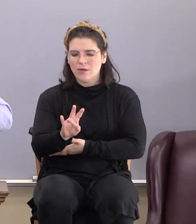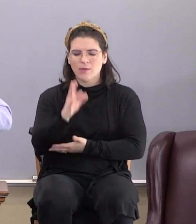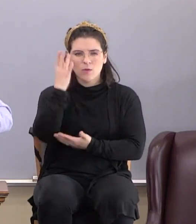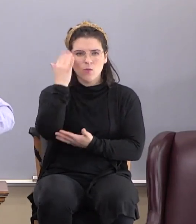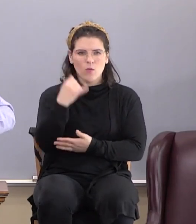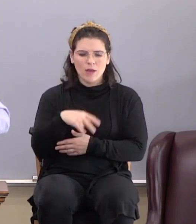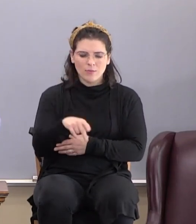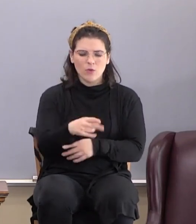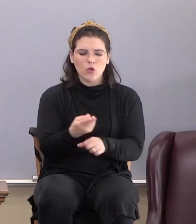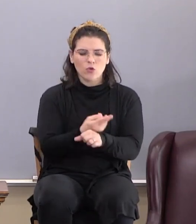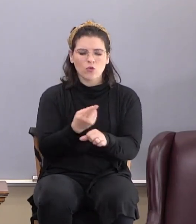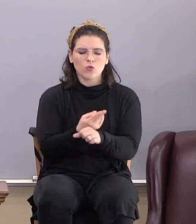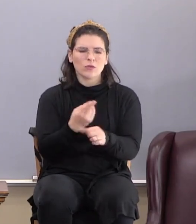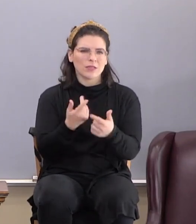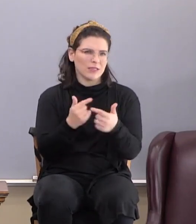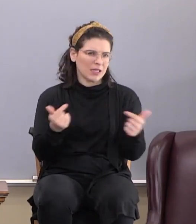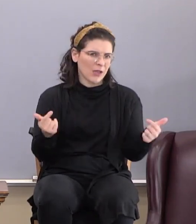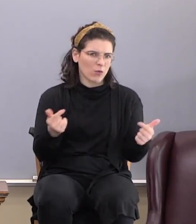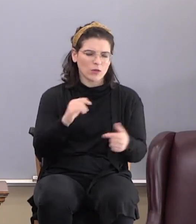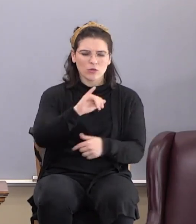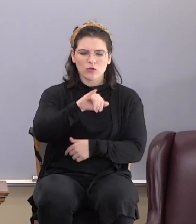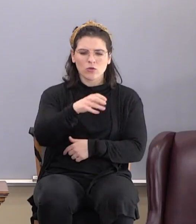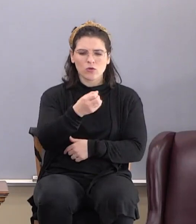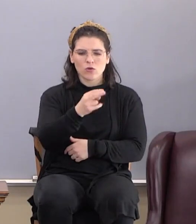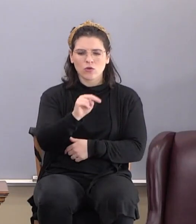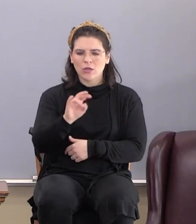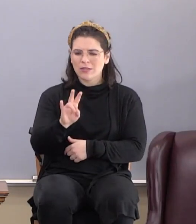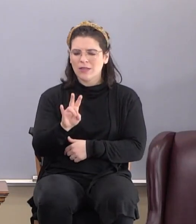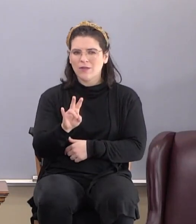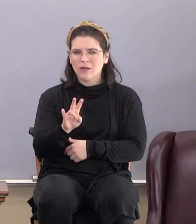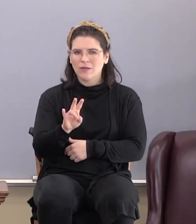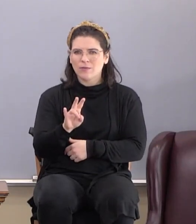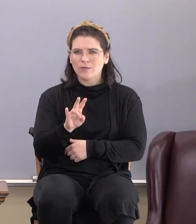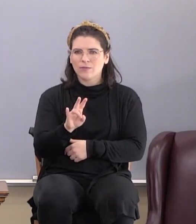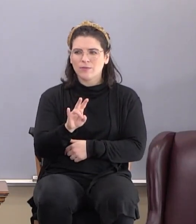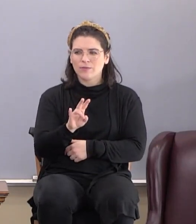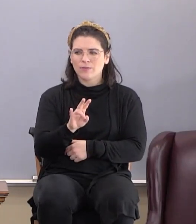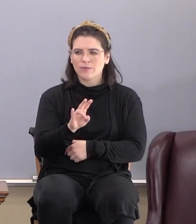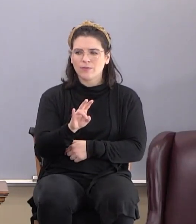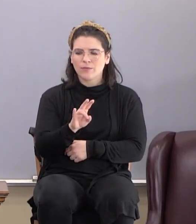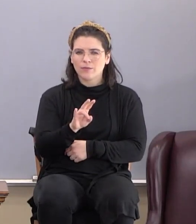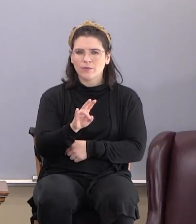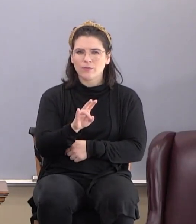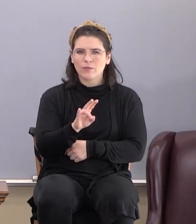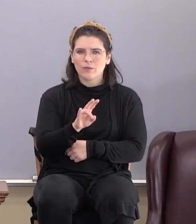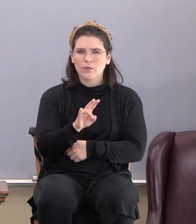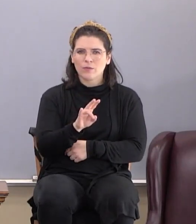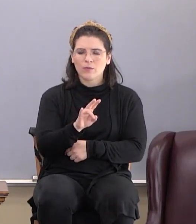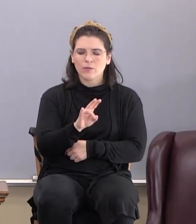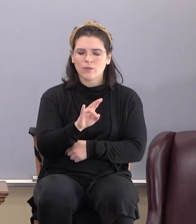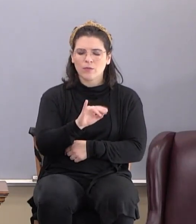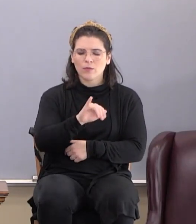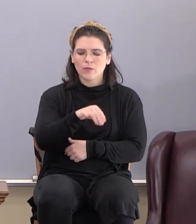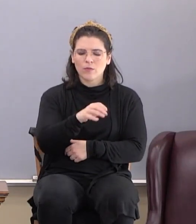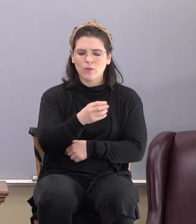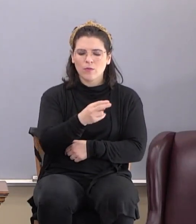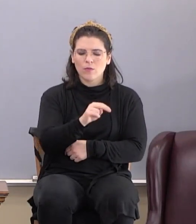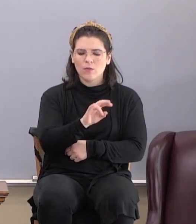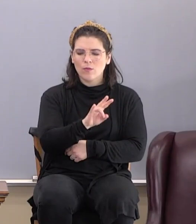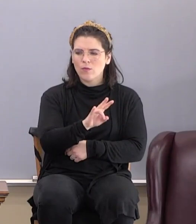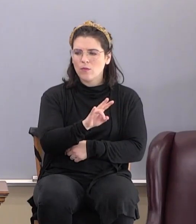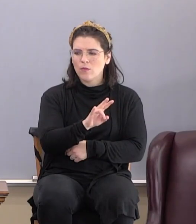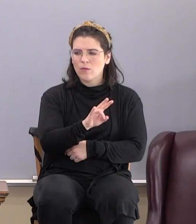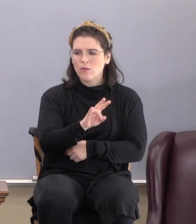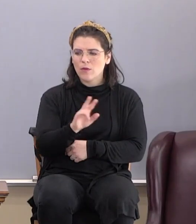such language, John chapter 7? And we read here at John chapter 7, look there